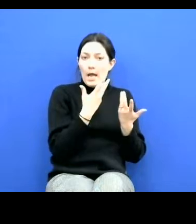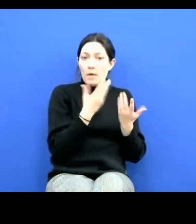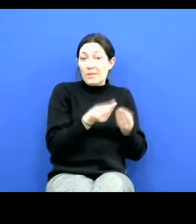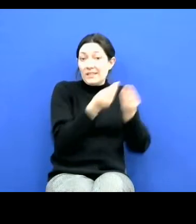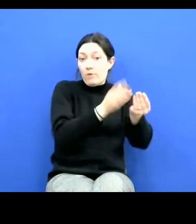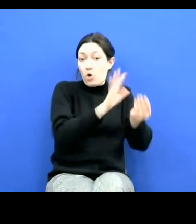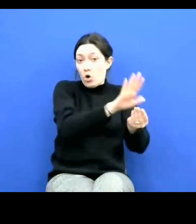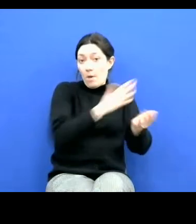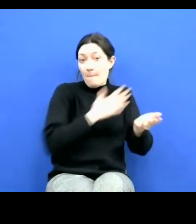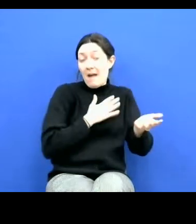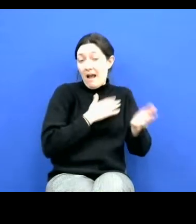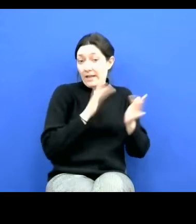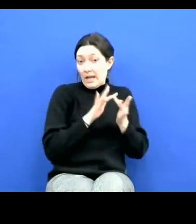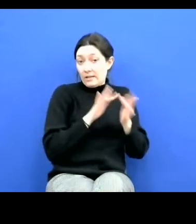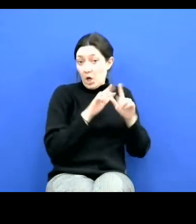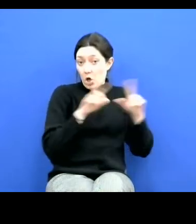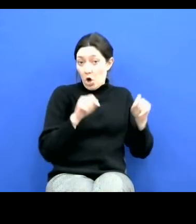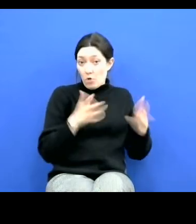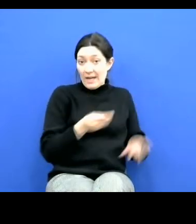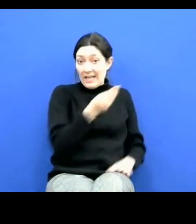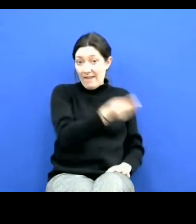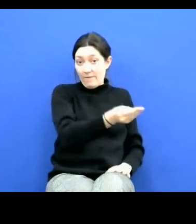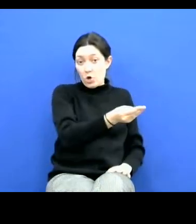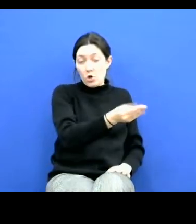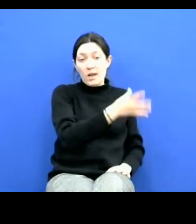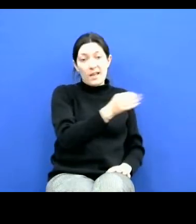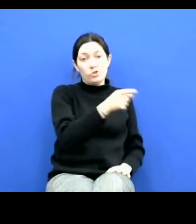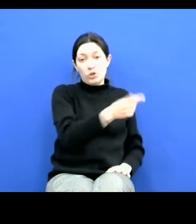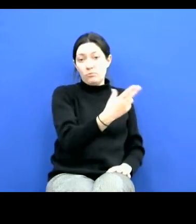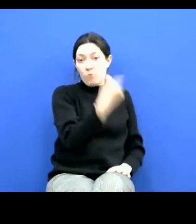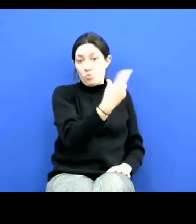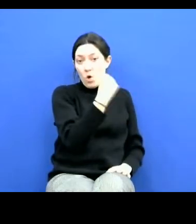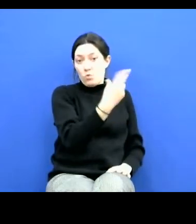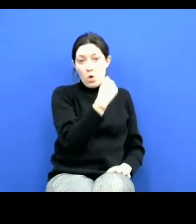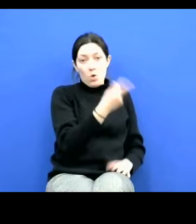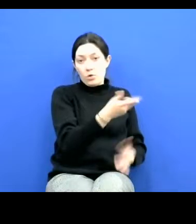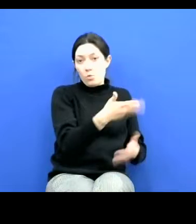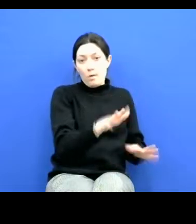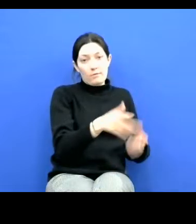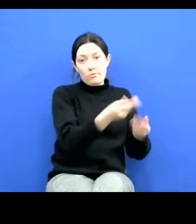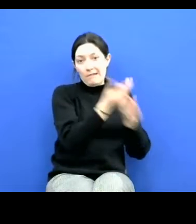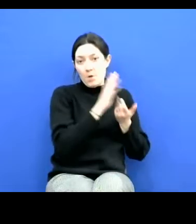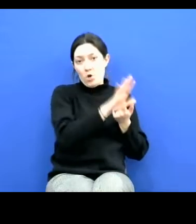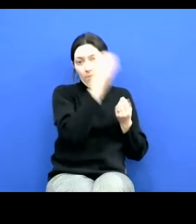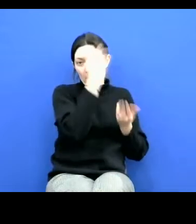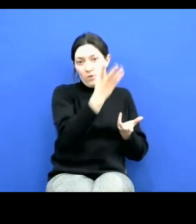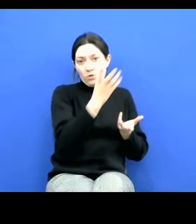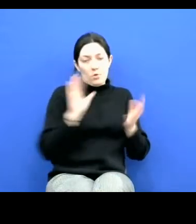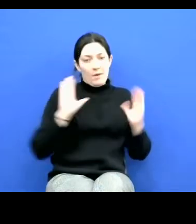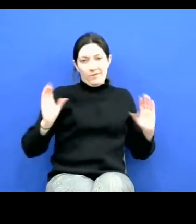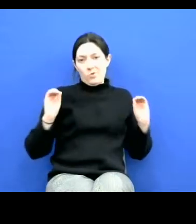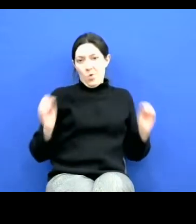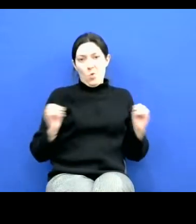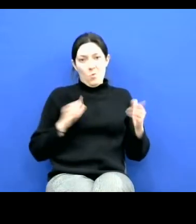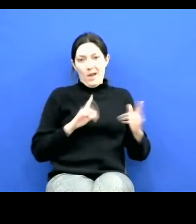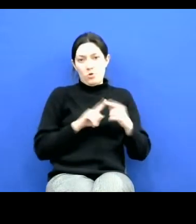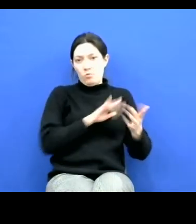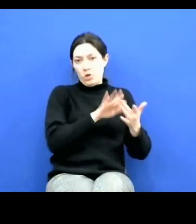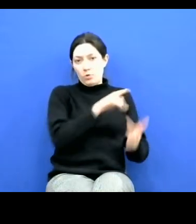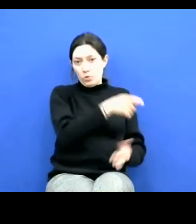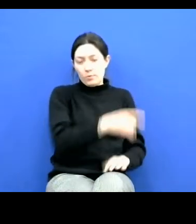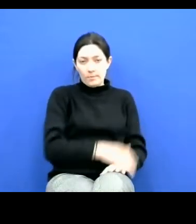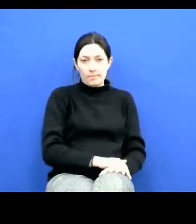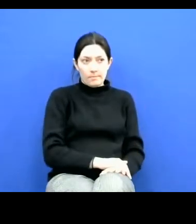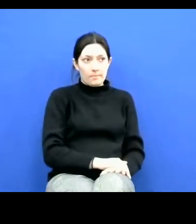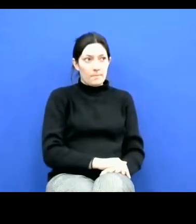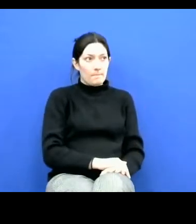my contact card. And I mean, she was not willing to provide me with any of her information, so I had no other way to reach out. You know